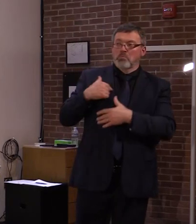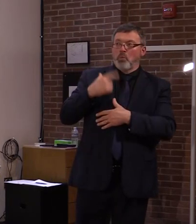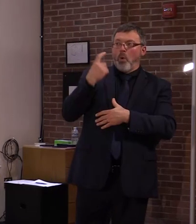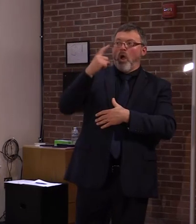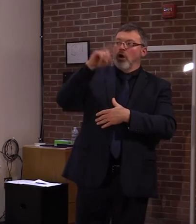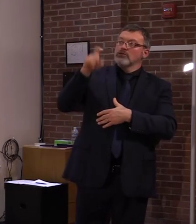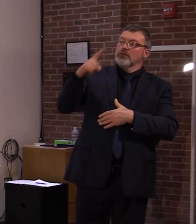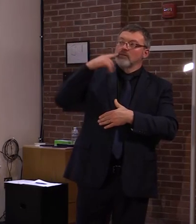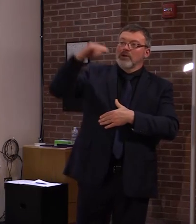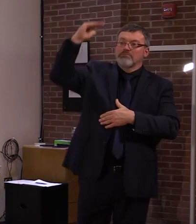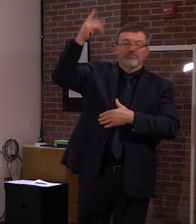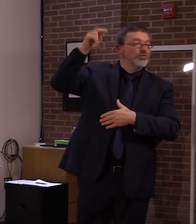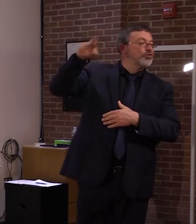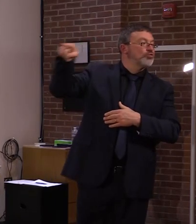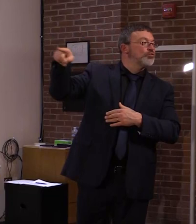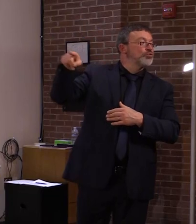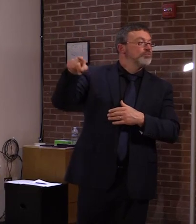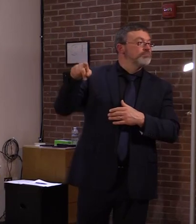He said yes.